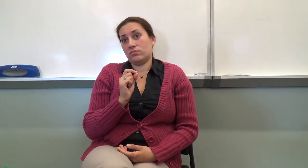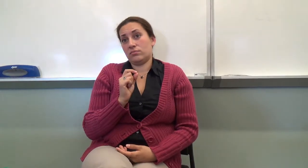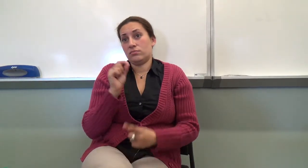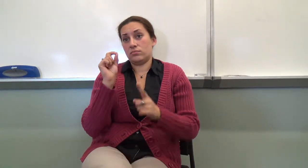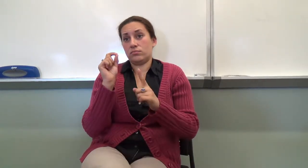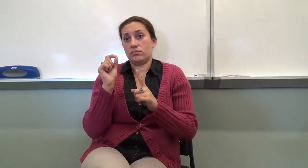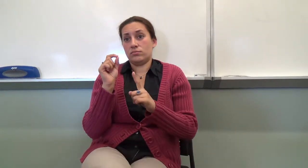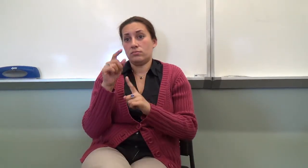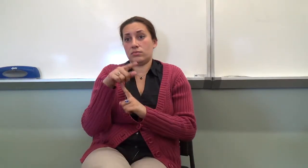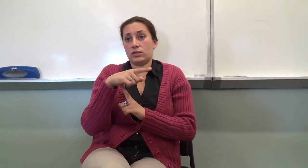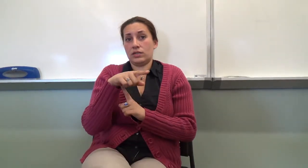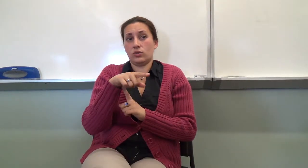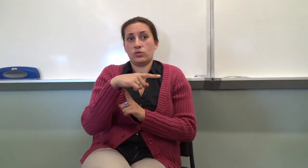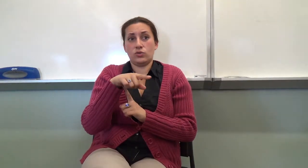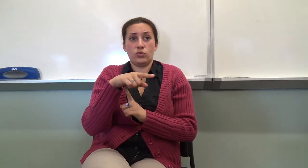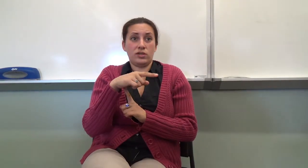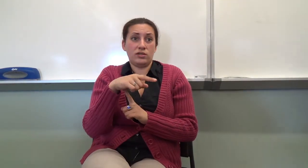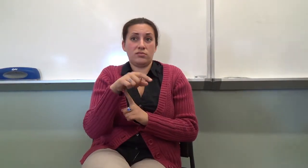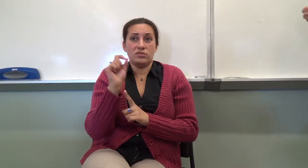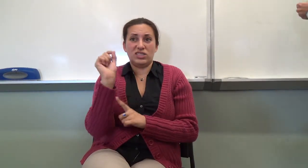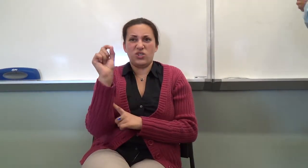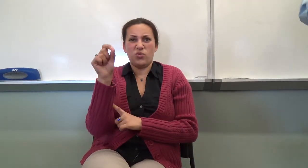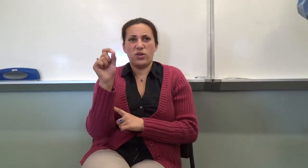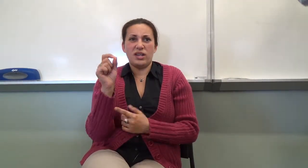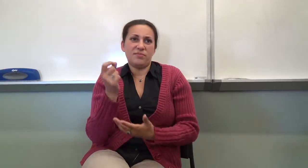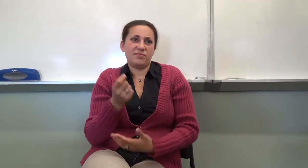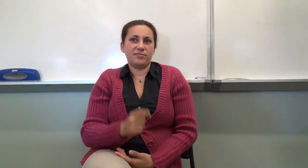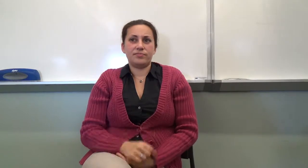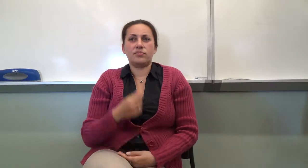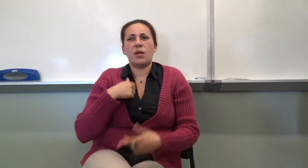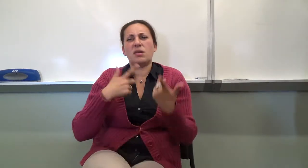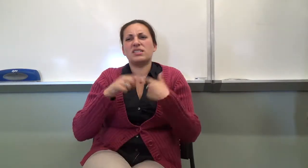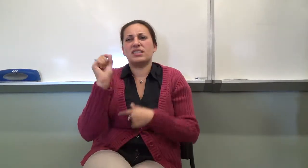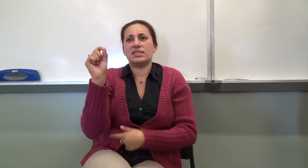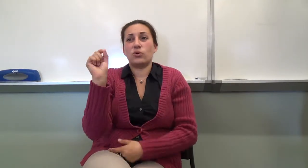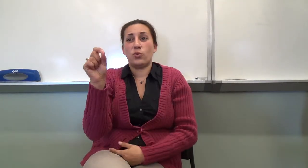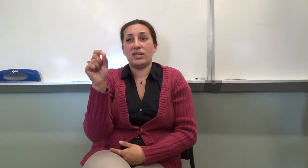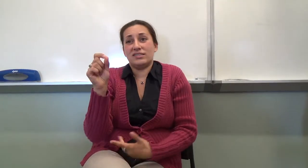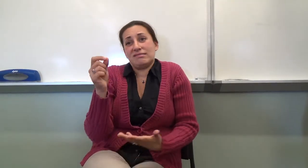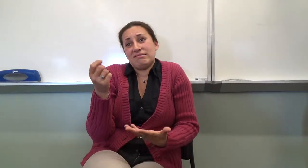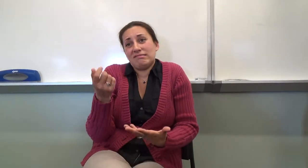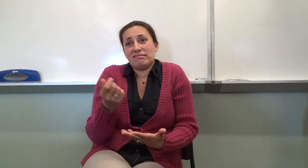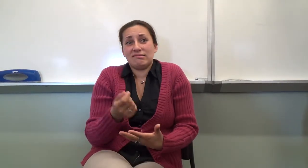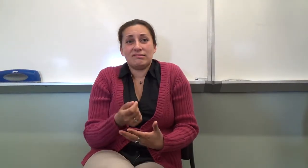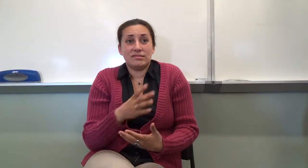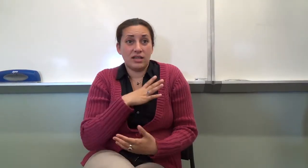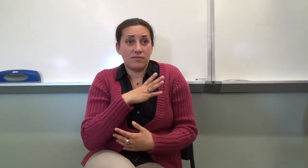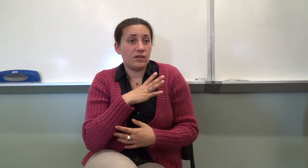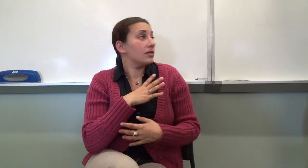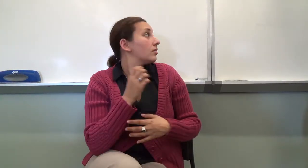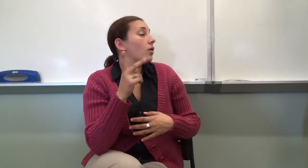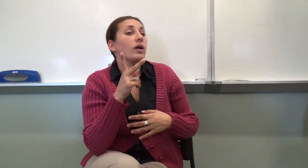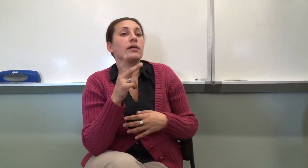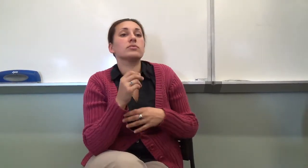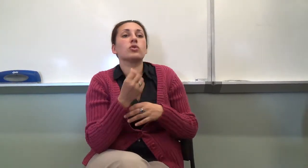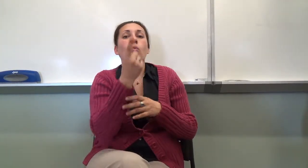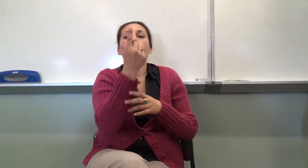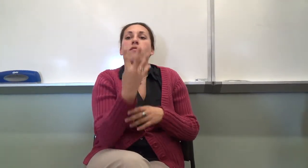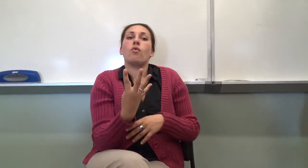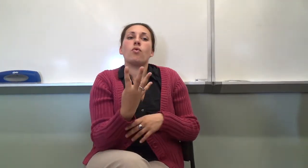around. Okay, but we can chop it up a bit. Let's go up a quarter of a circle. Well, you'd think that that would